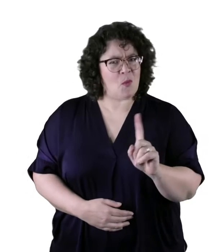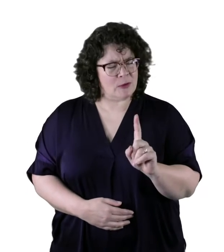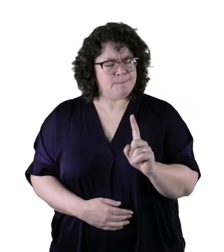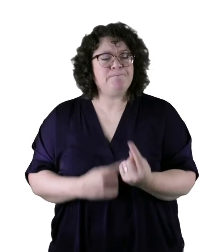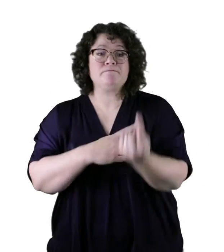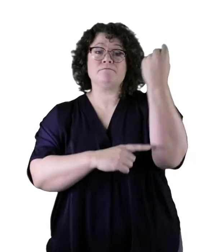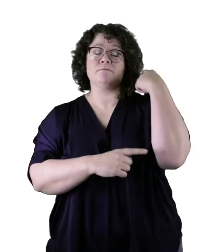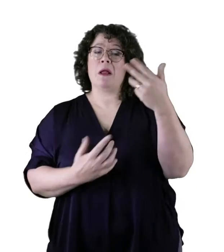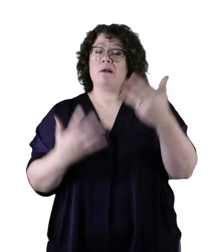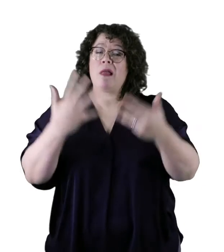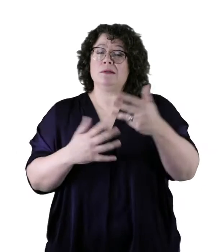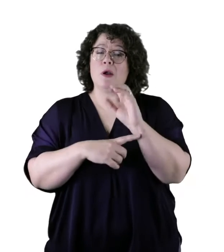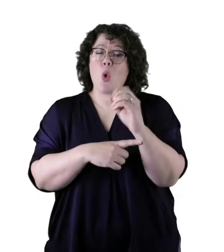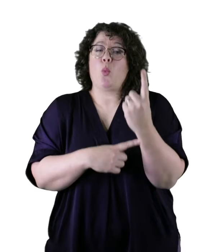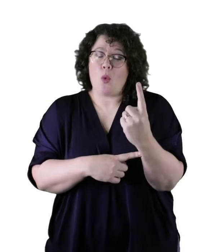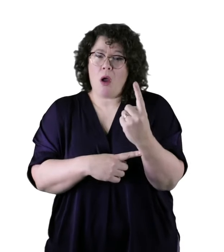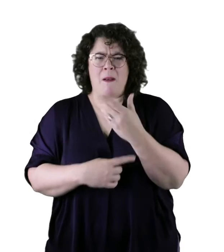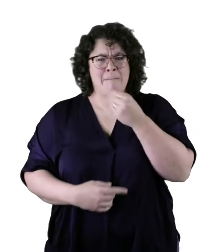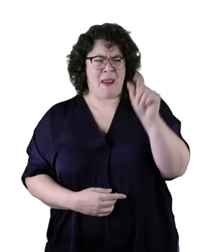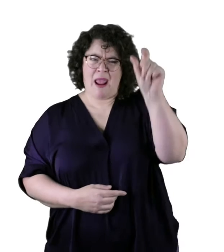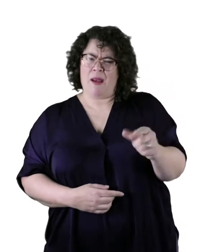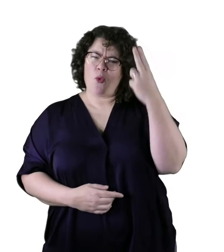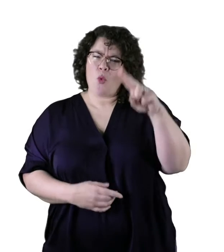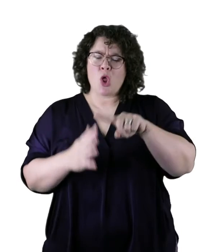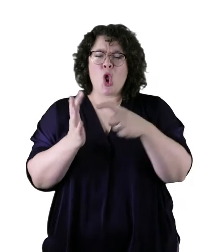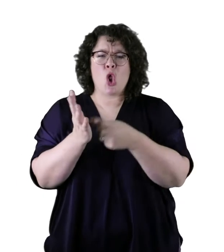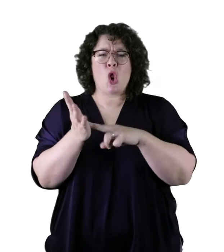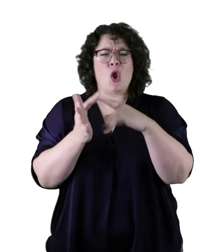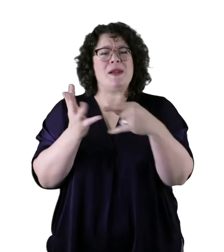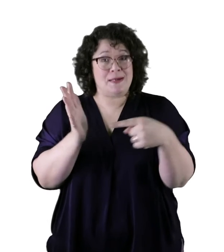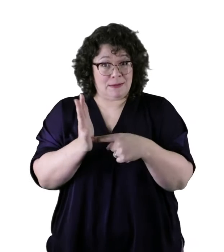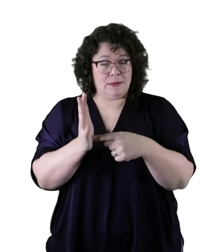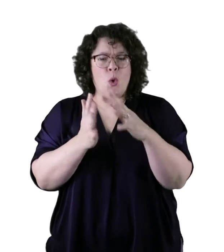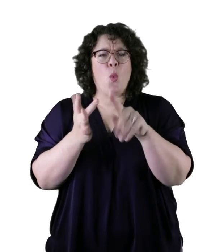Colwyn Bay. 15 years later, he was killed during the Great War.